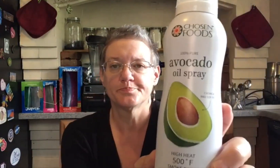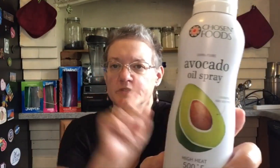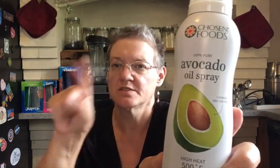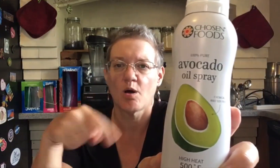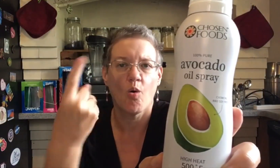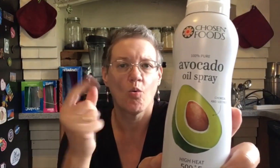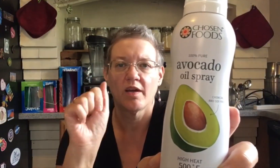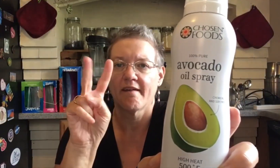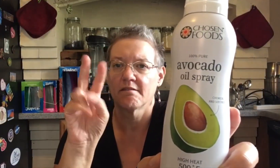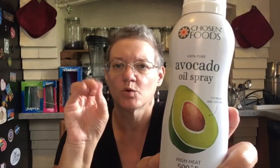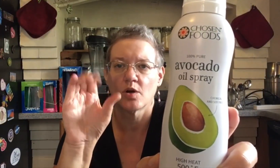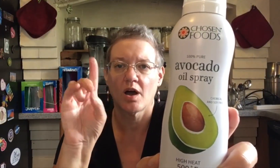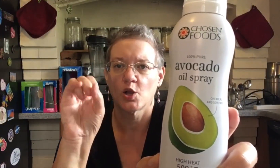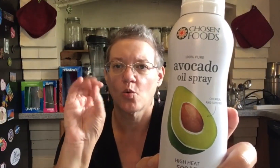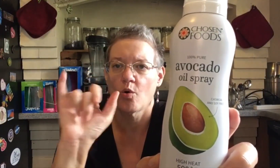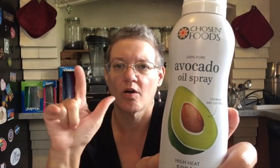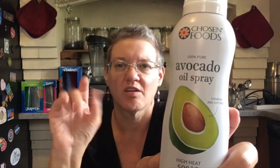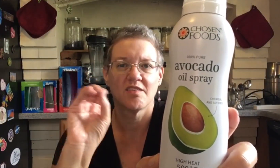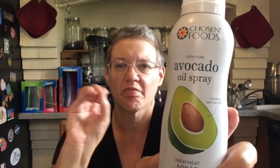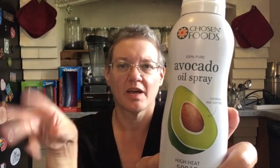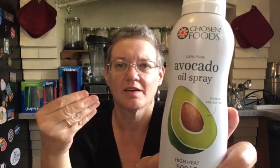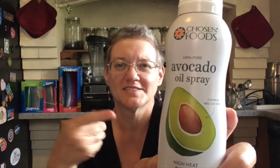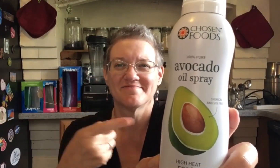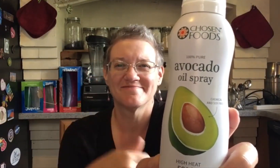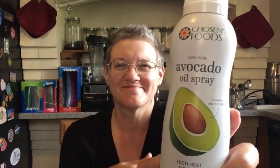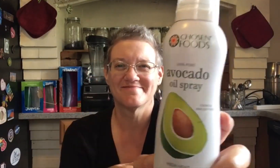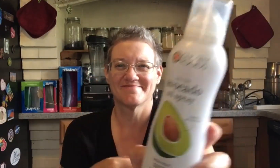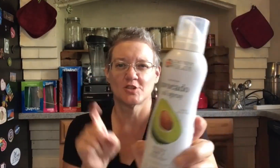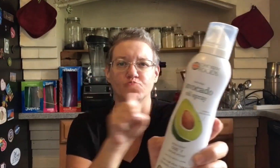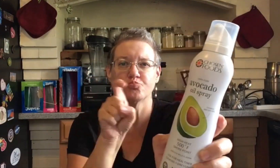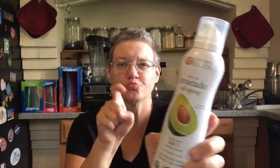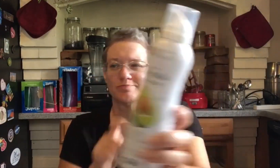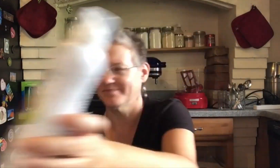I prefer this. It is only avocado oil. There's nothing else added.